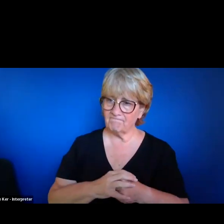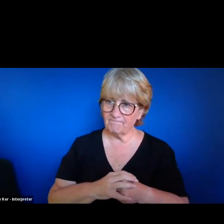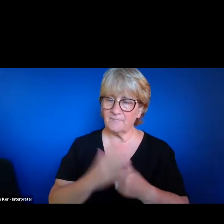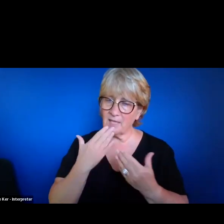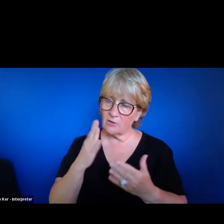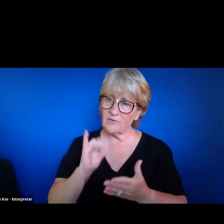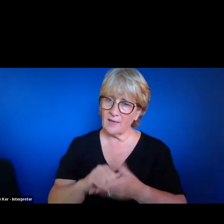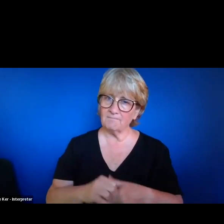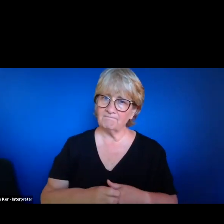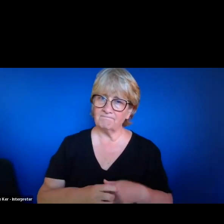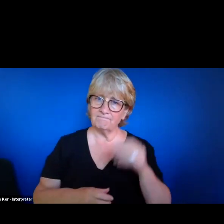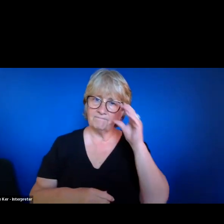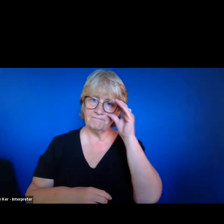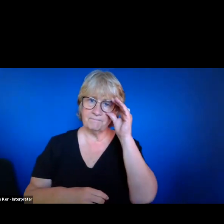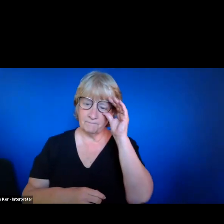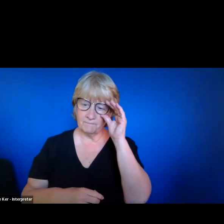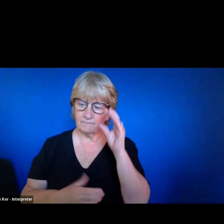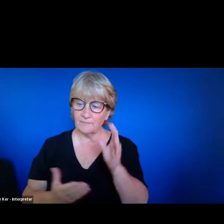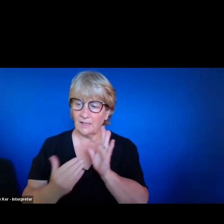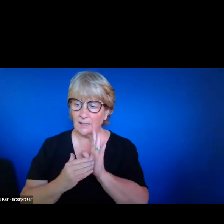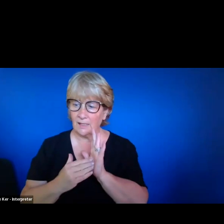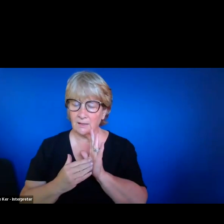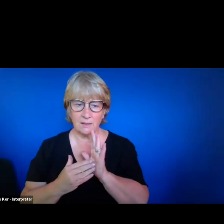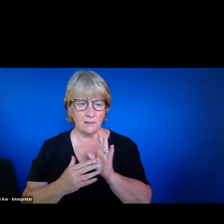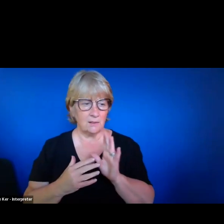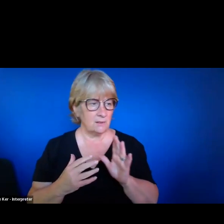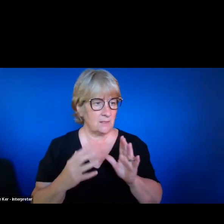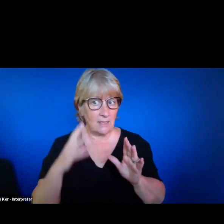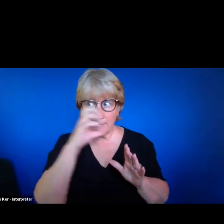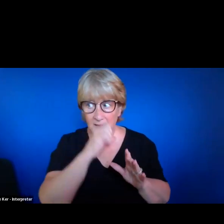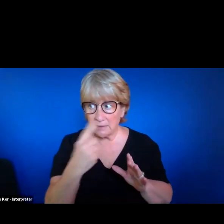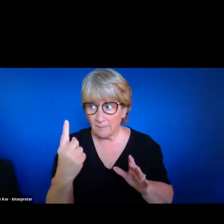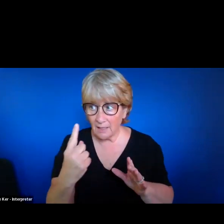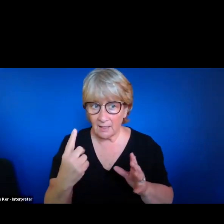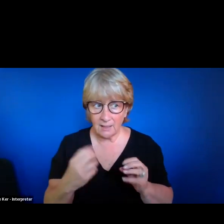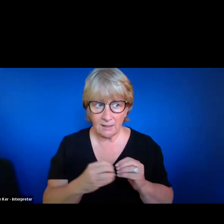that. Hand was up and then it went down. Did I miss somebody?